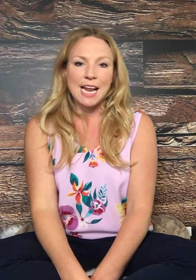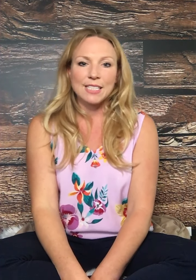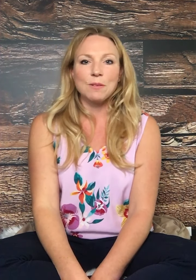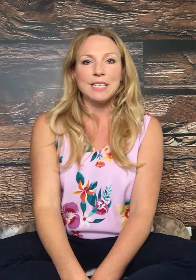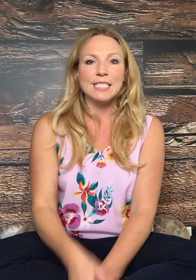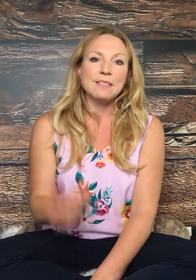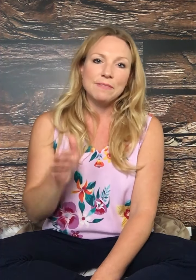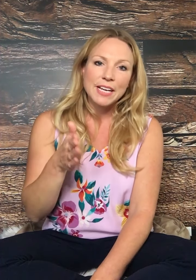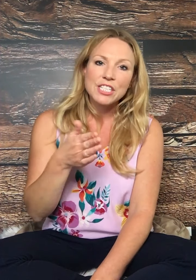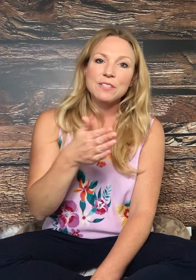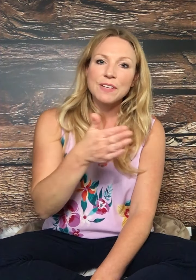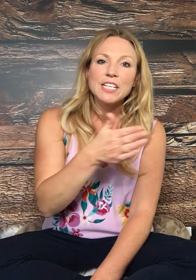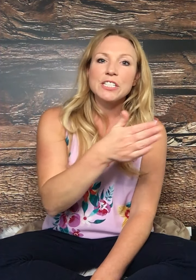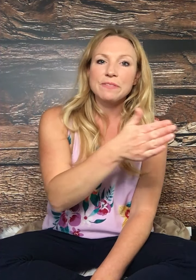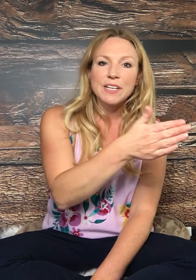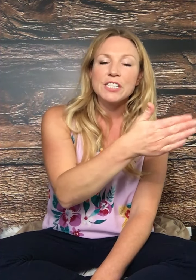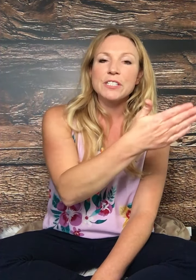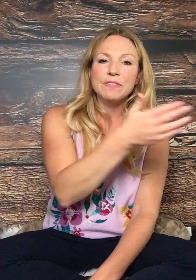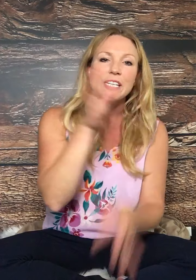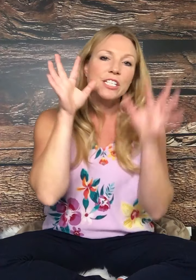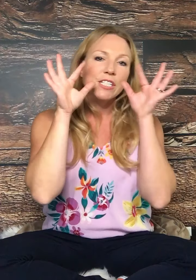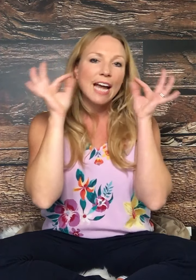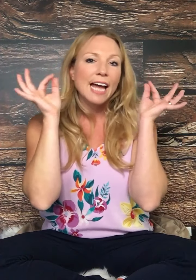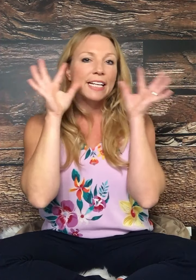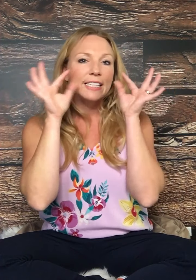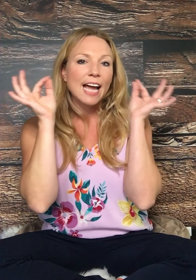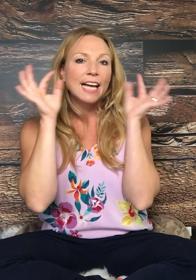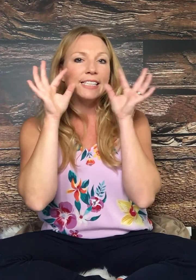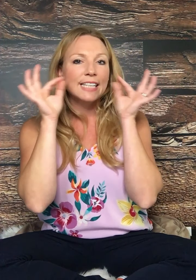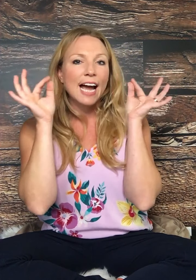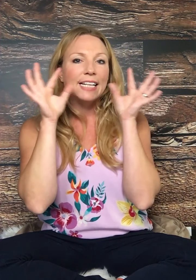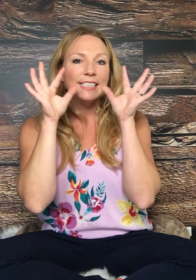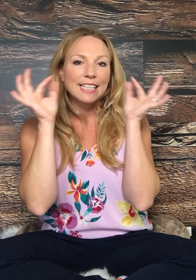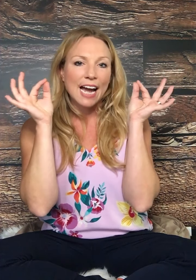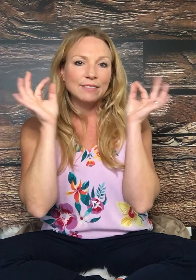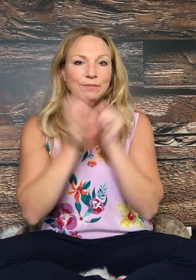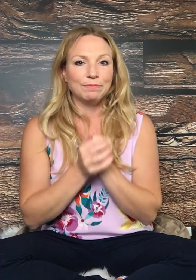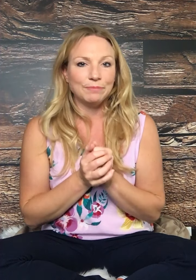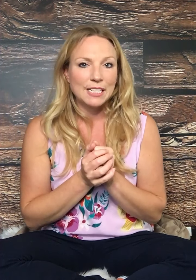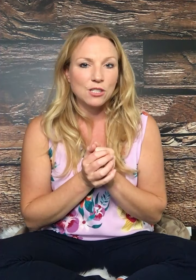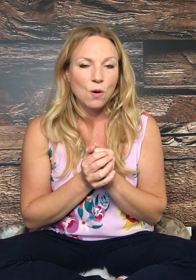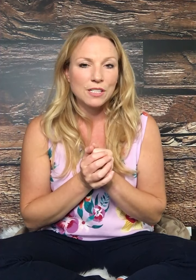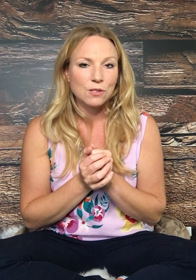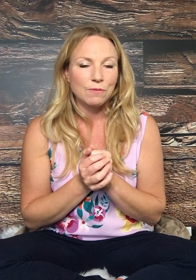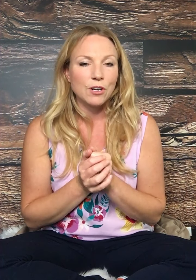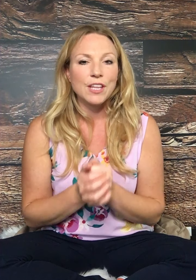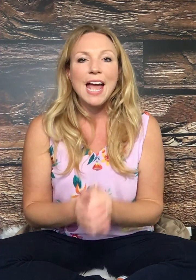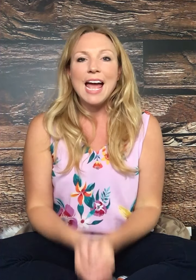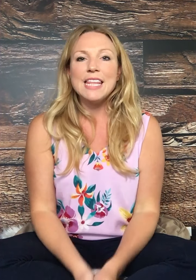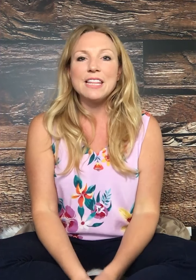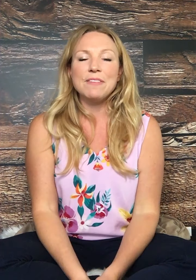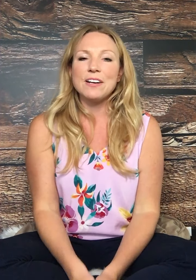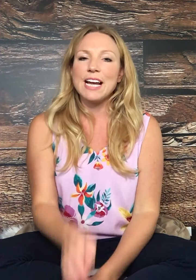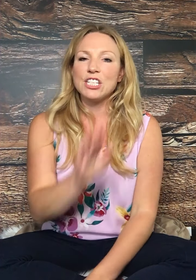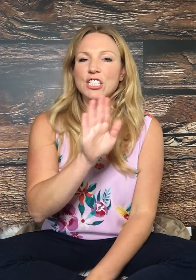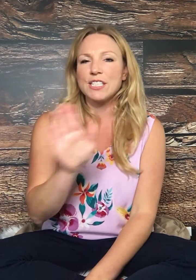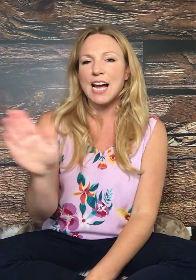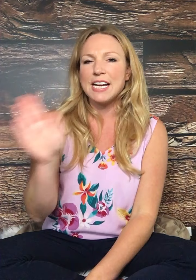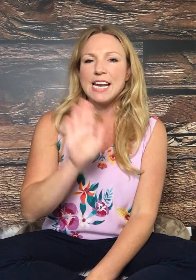next one is fish, fish, fish, fish, cat, cat, cat, cat, and so on and so forth. And then at the very end, she just kind of names